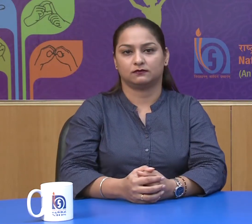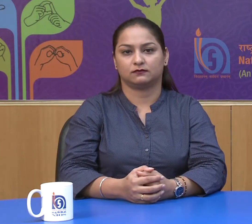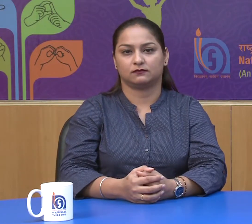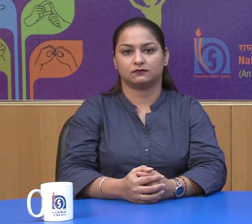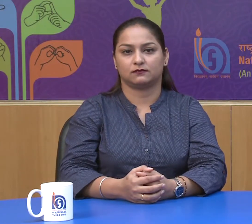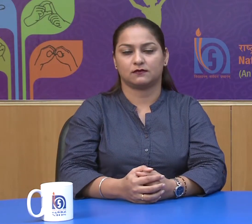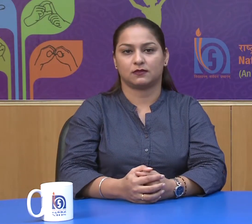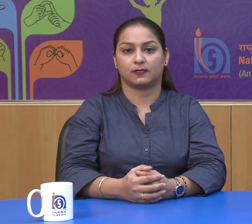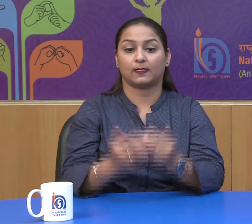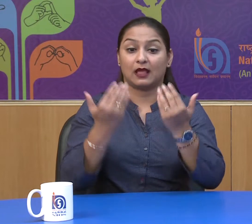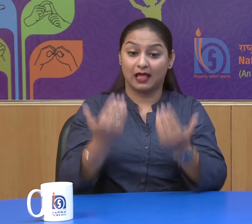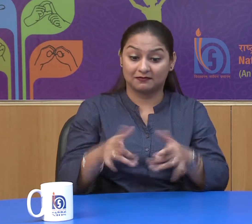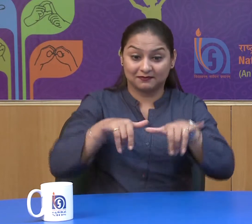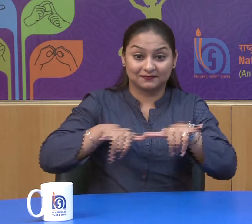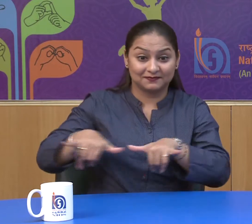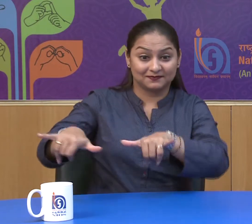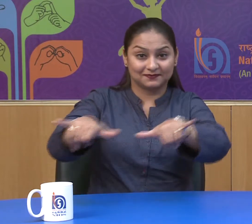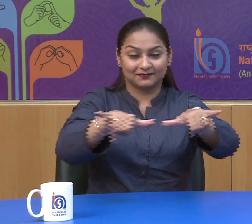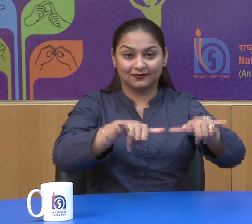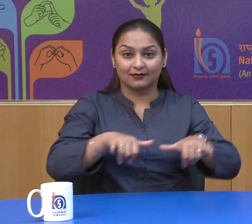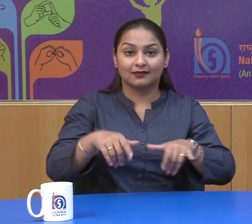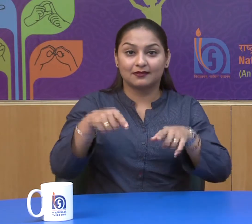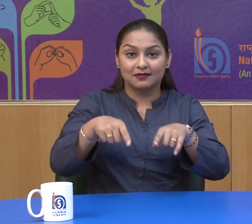as a land of beautiful handicrafts.